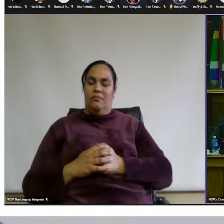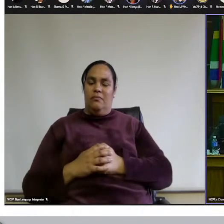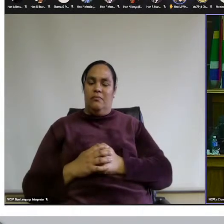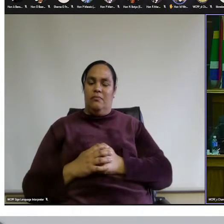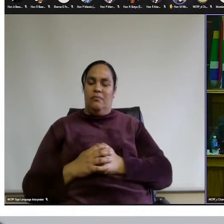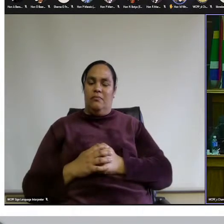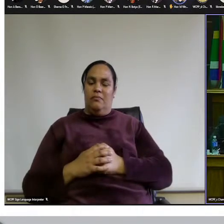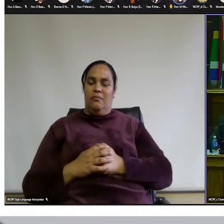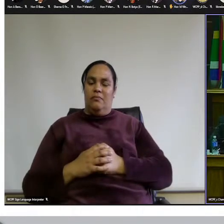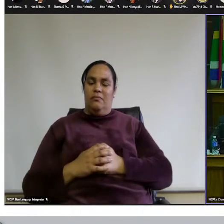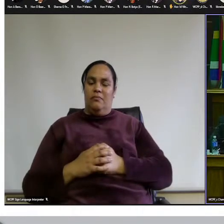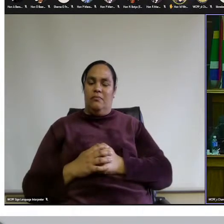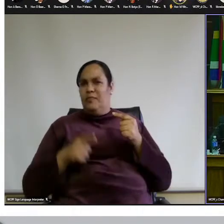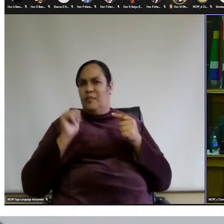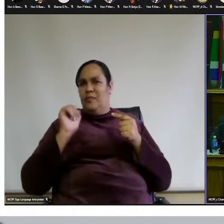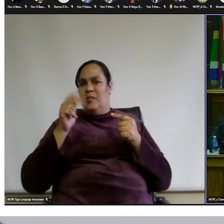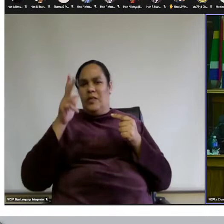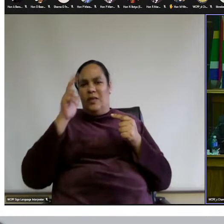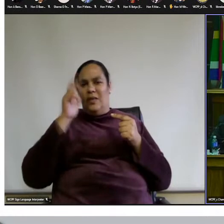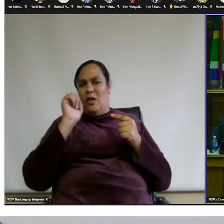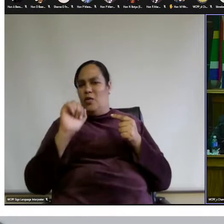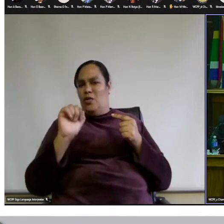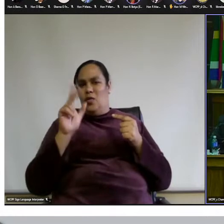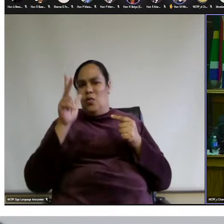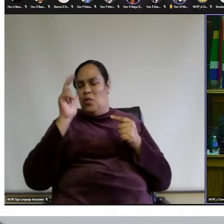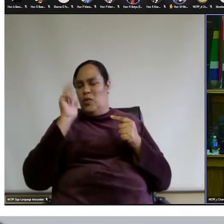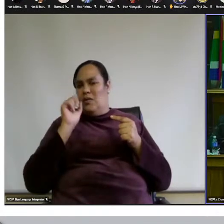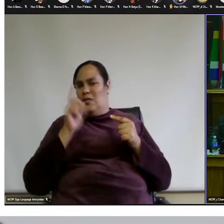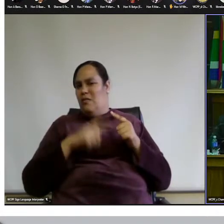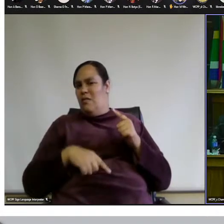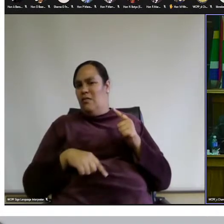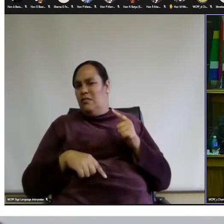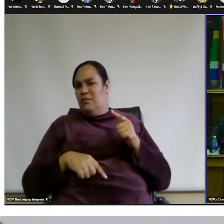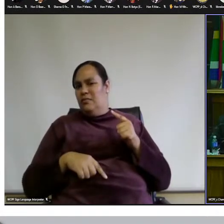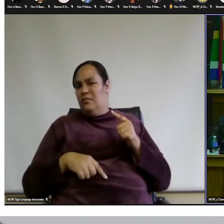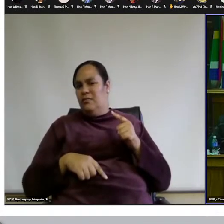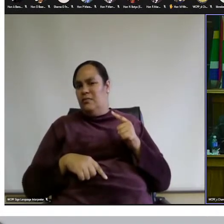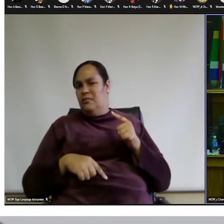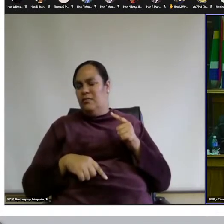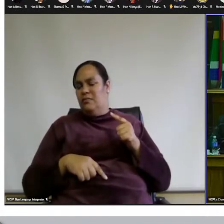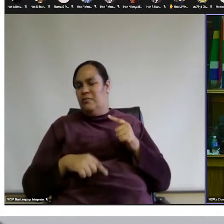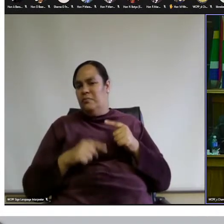Honourable Kamba Bhotia, your sound has, we can't hear you.